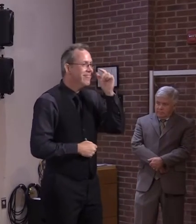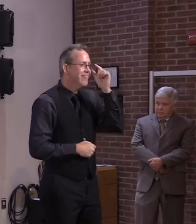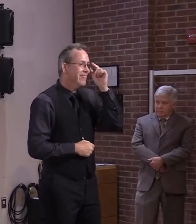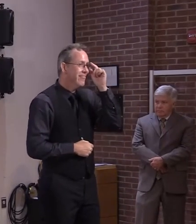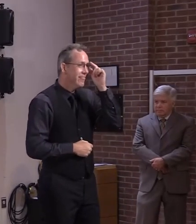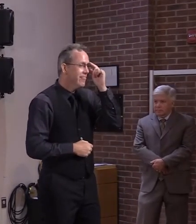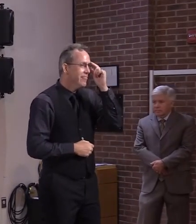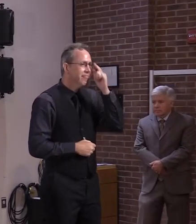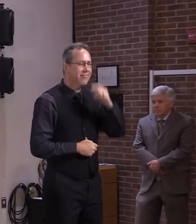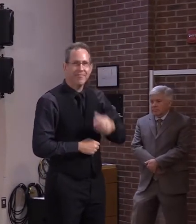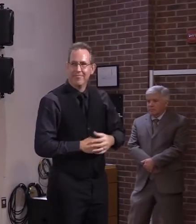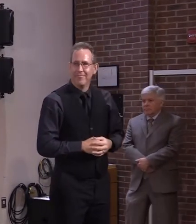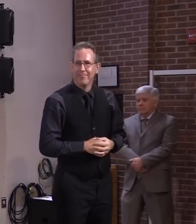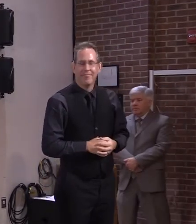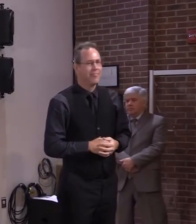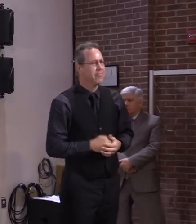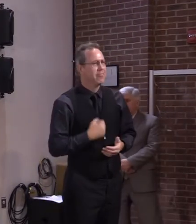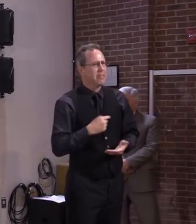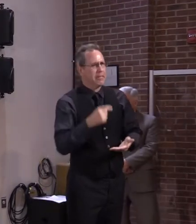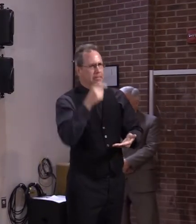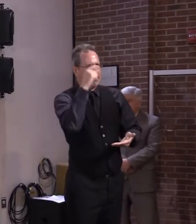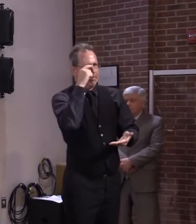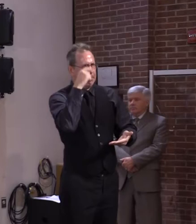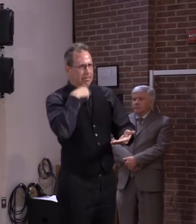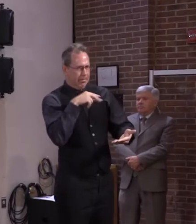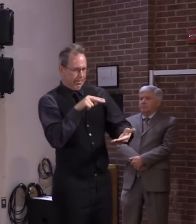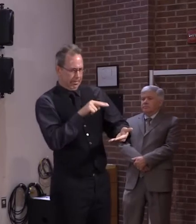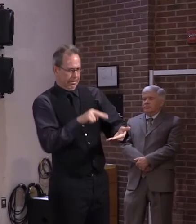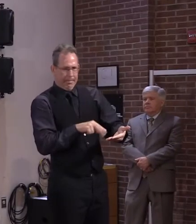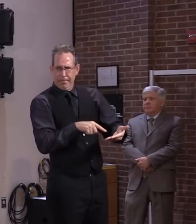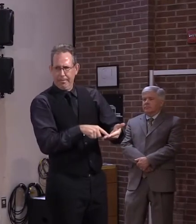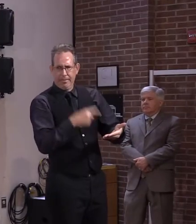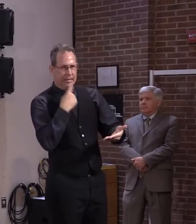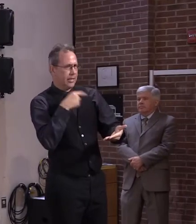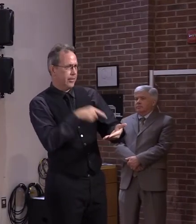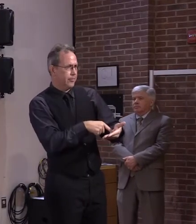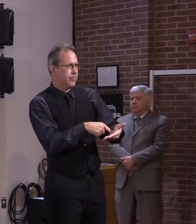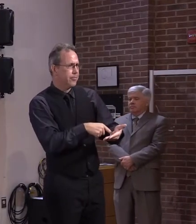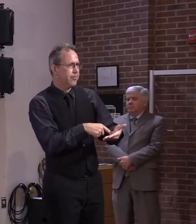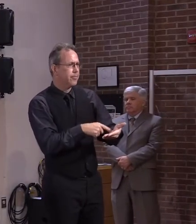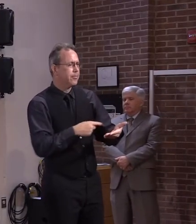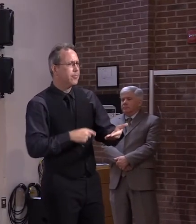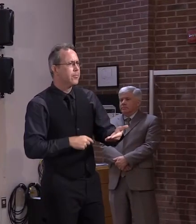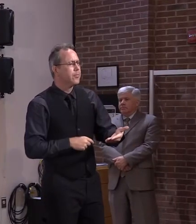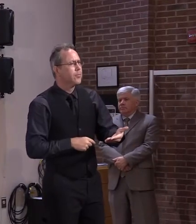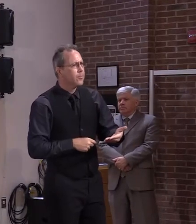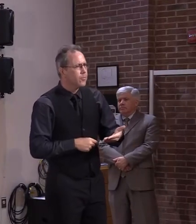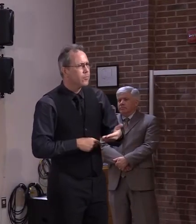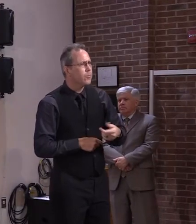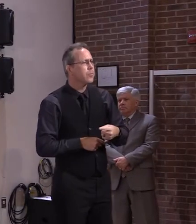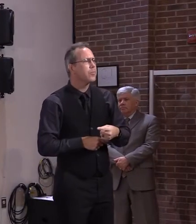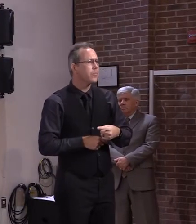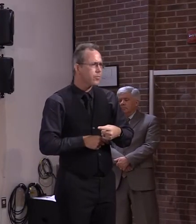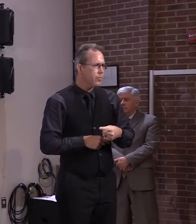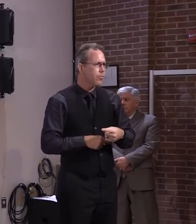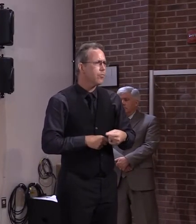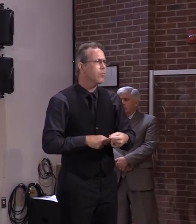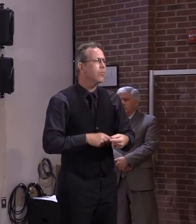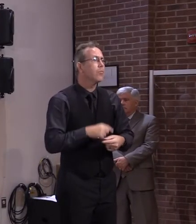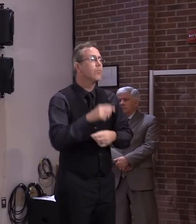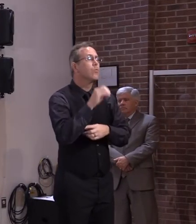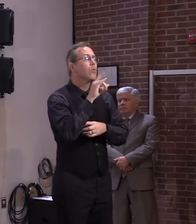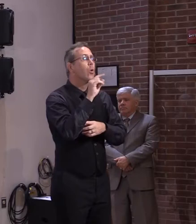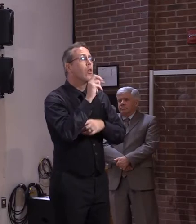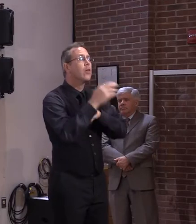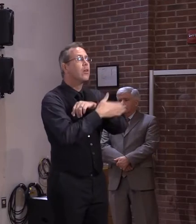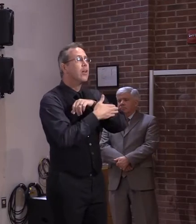Well, the governor is quite correct on that. When we look at the rate of vaccination in Orleans County compared